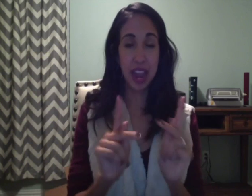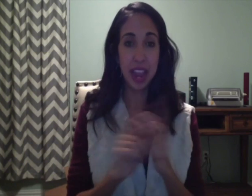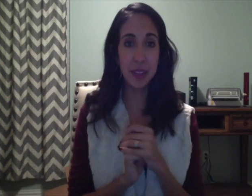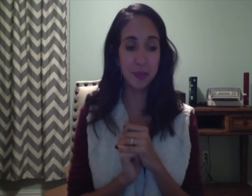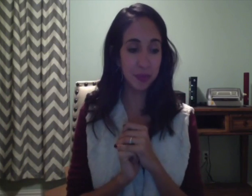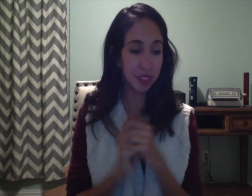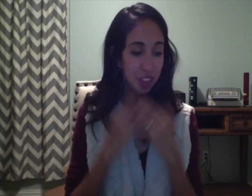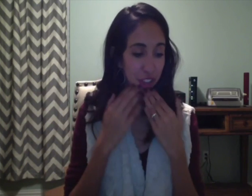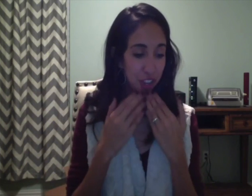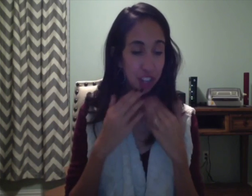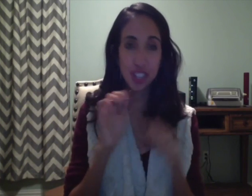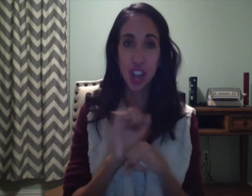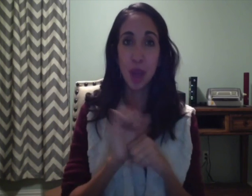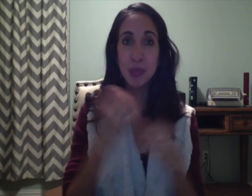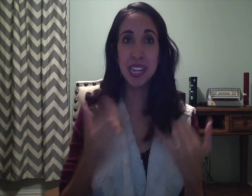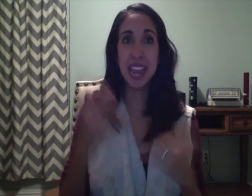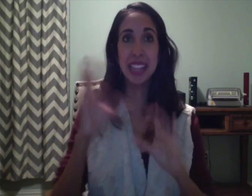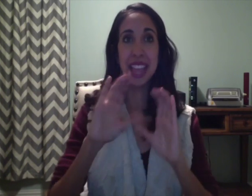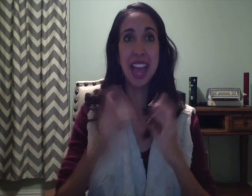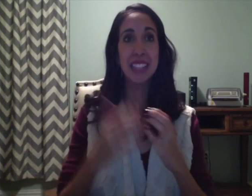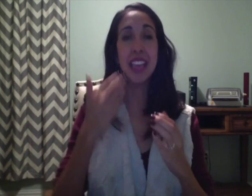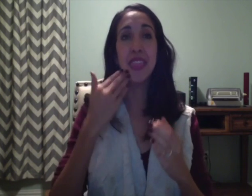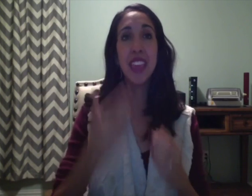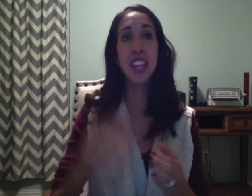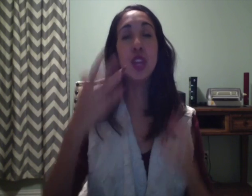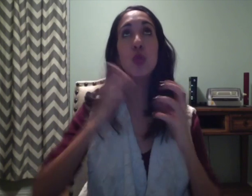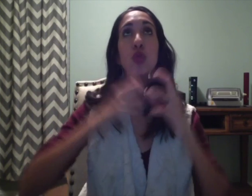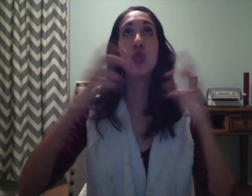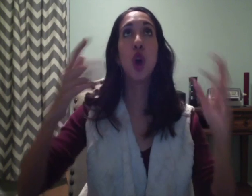okay? Good job today, class. Thank you so